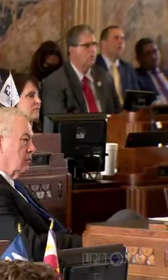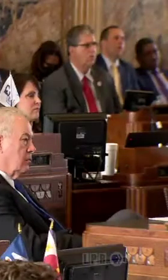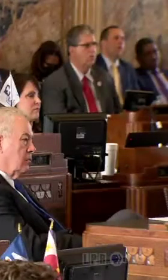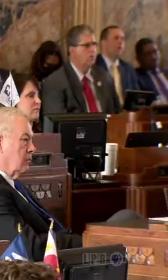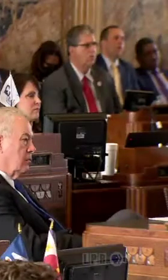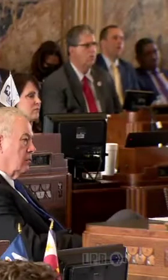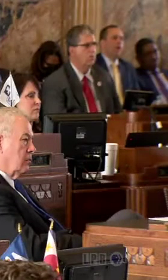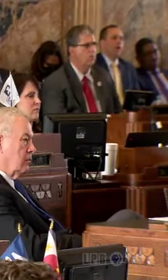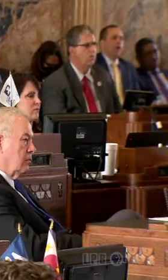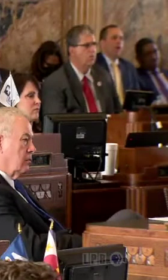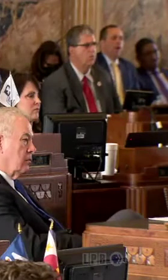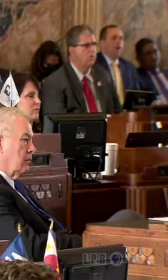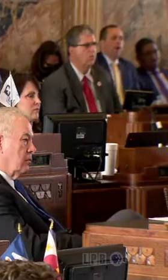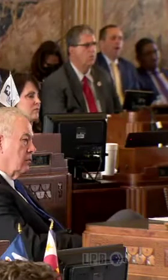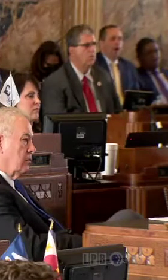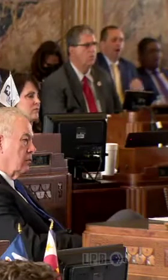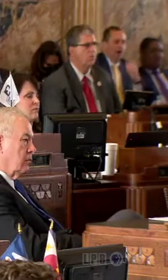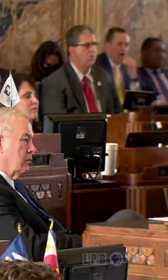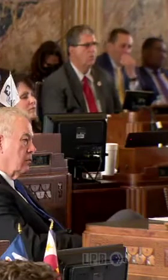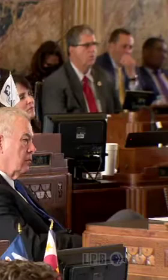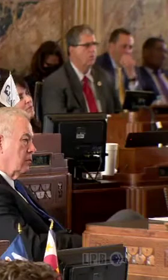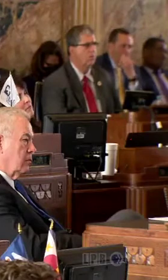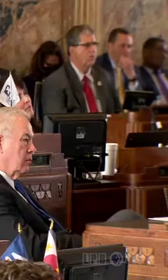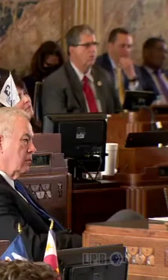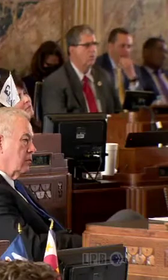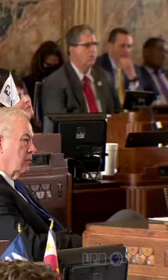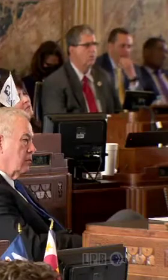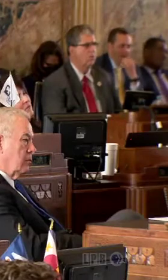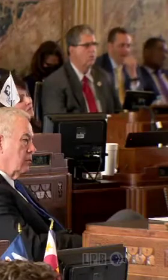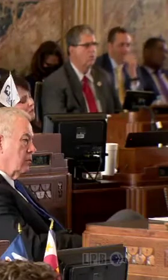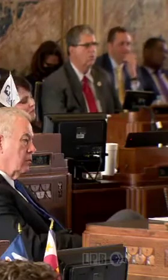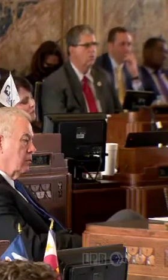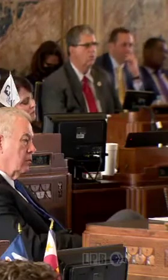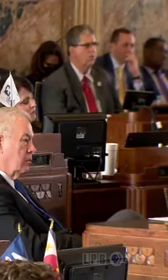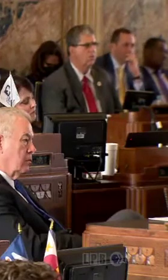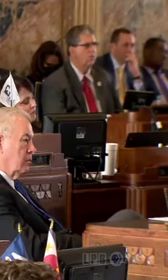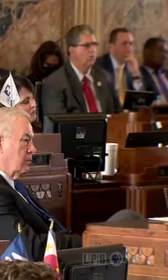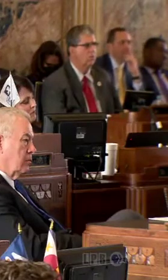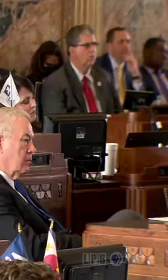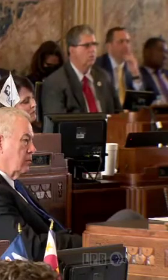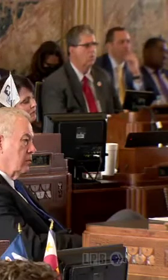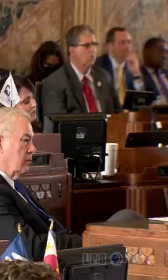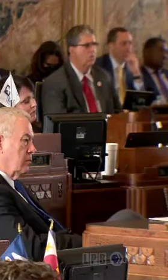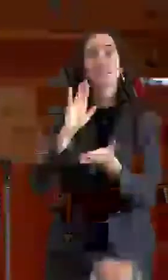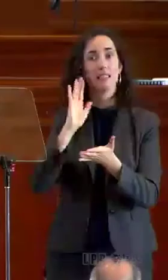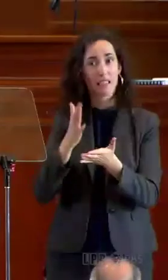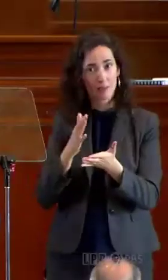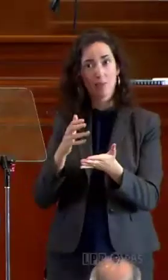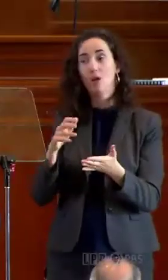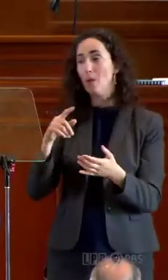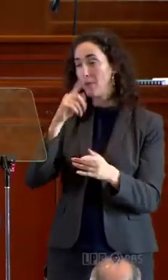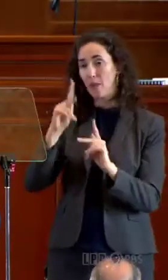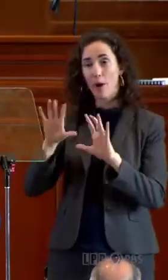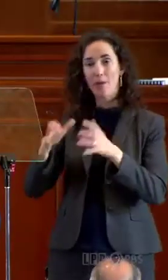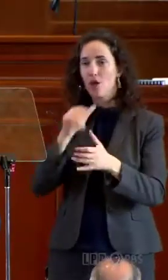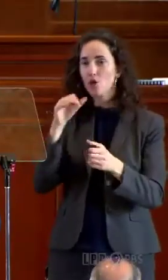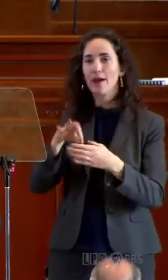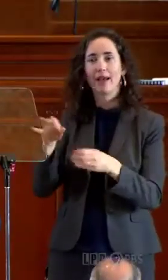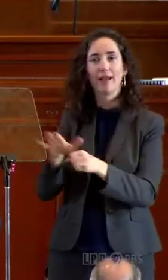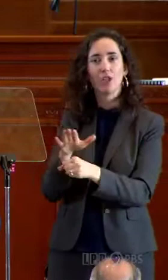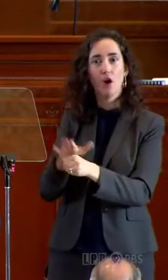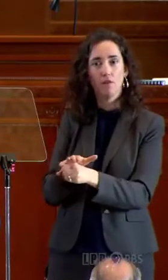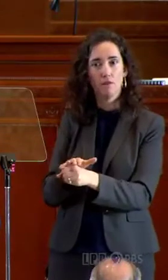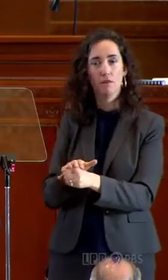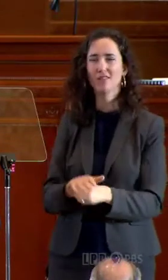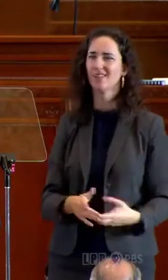likely more because, according to a recent report from the U.S. Census Bureau, the black population was undercounted. And I don't believe we should need a